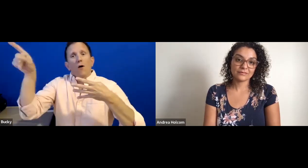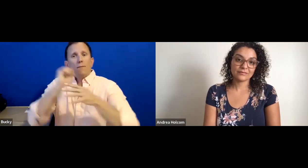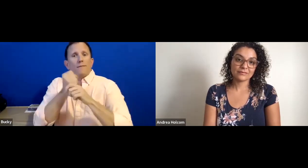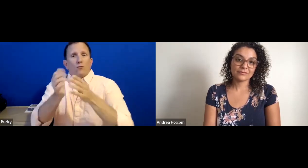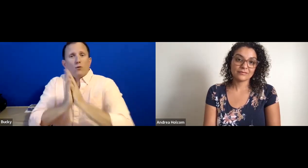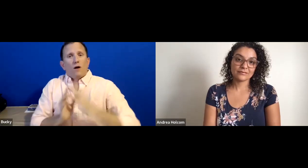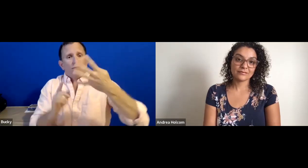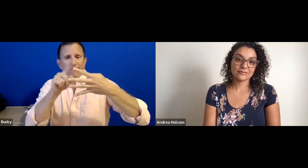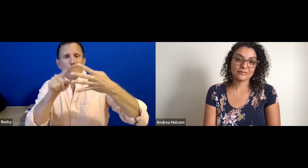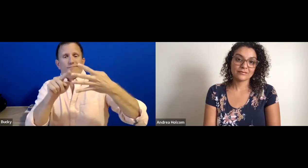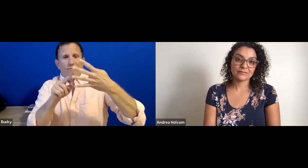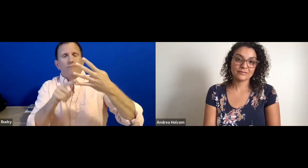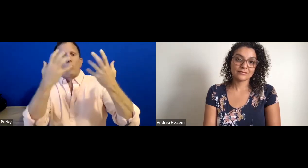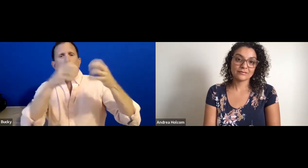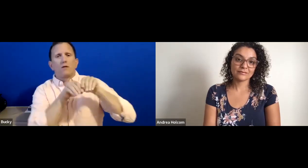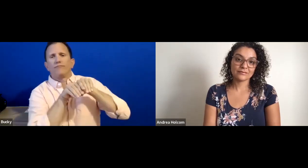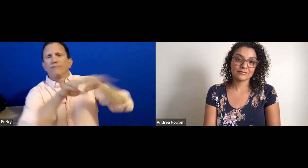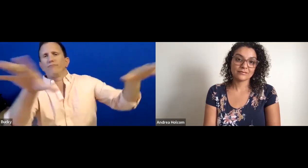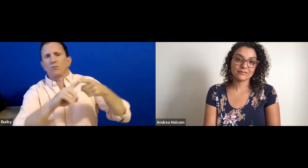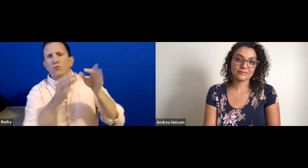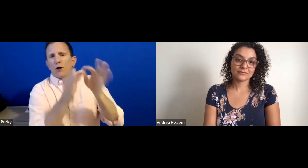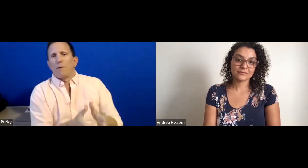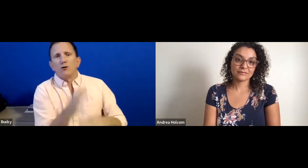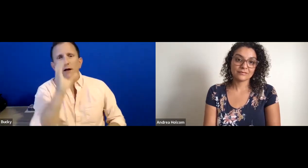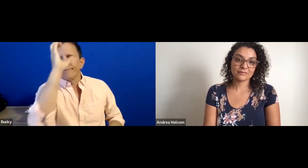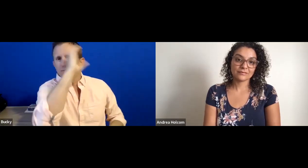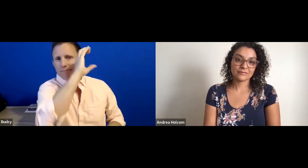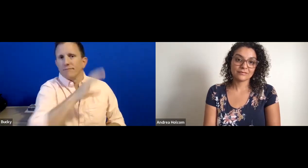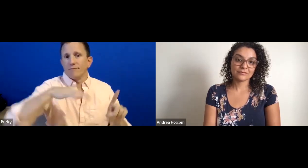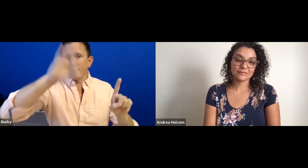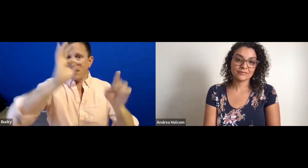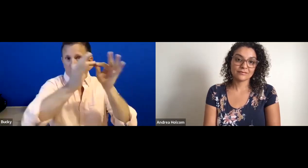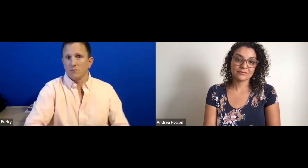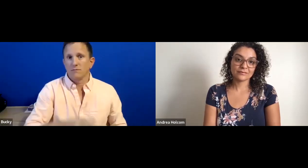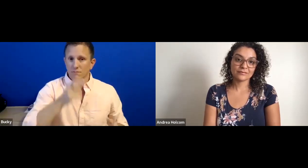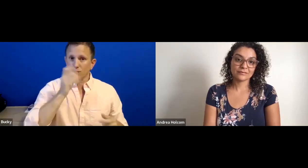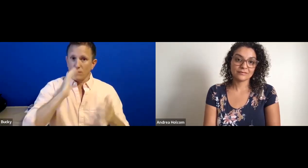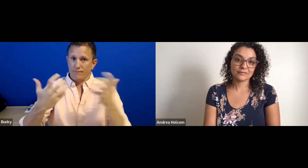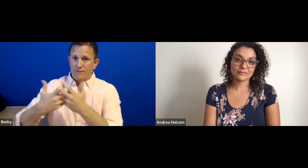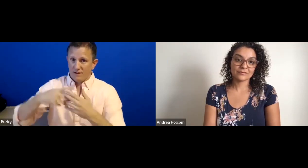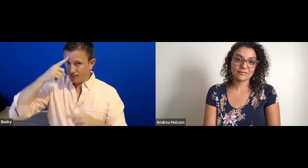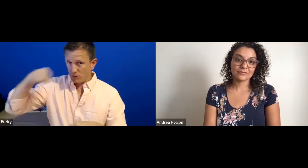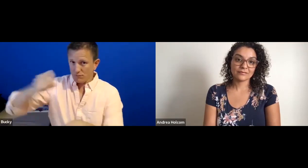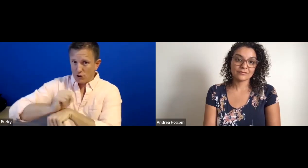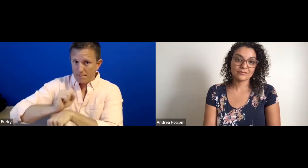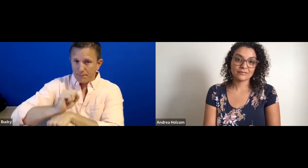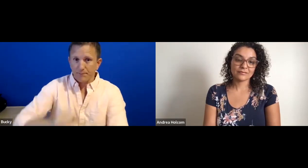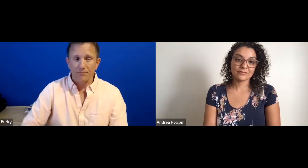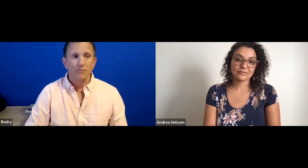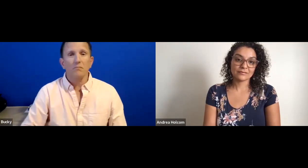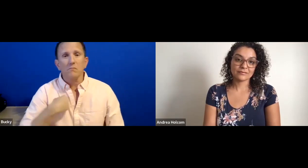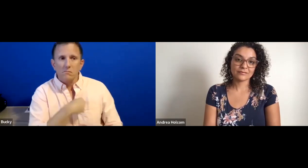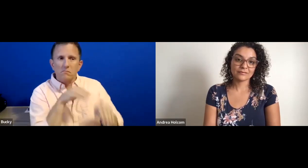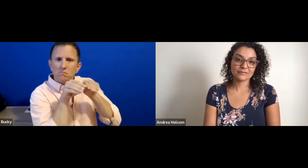providing 4 workshops within a series. And that workshop series, they were looking to find an interpreter so